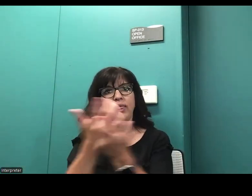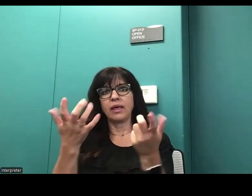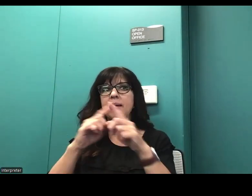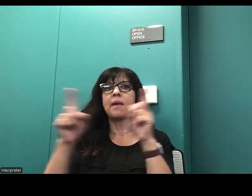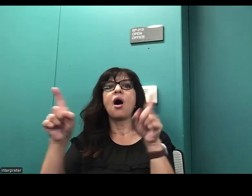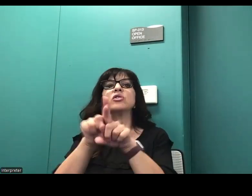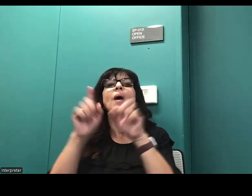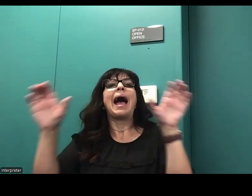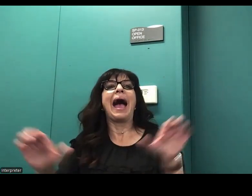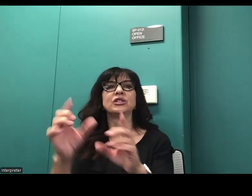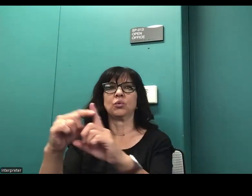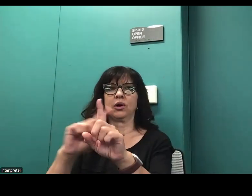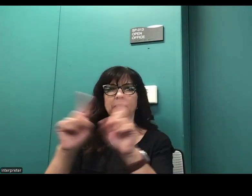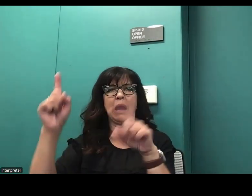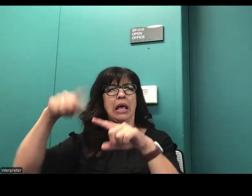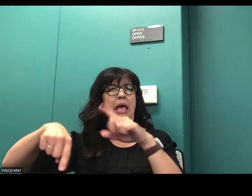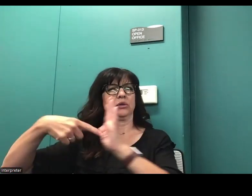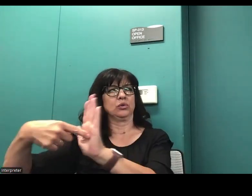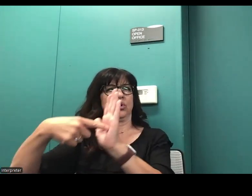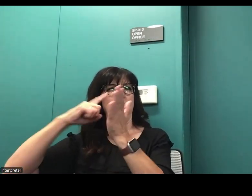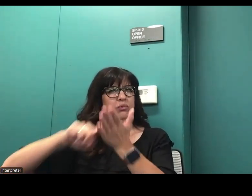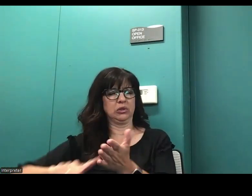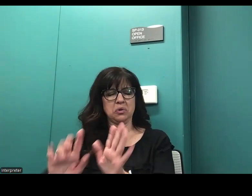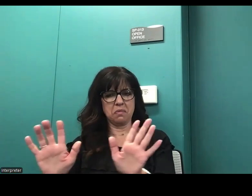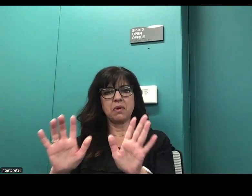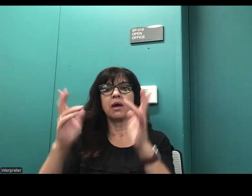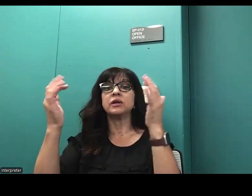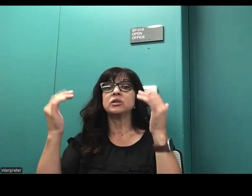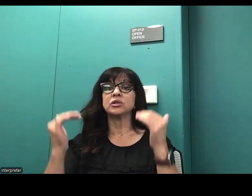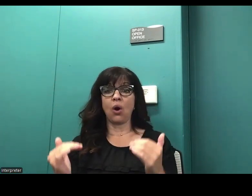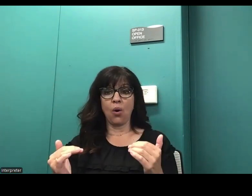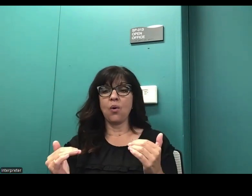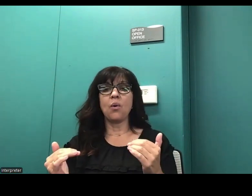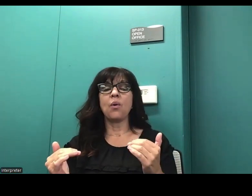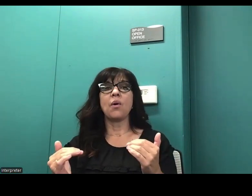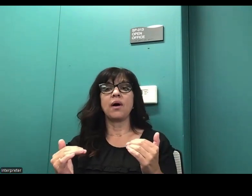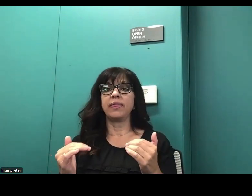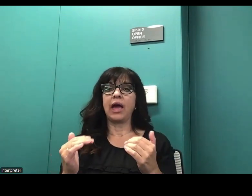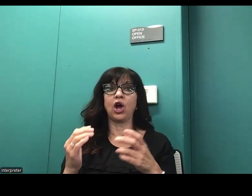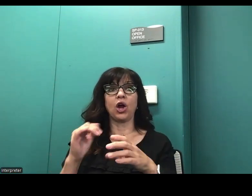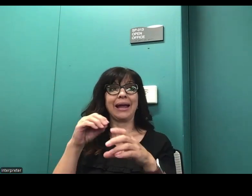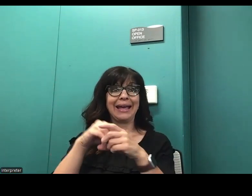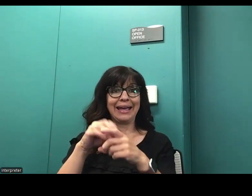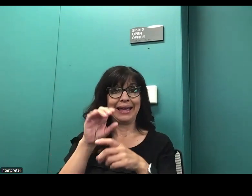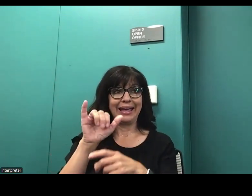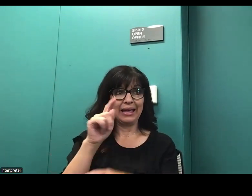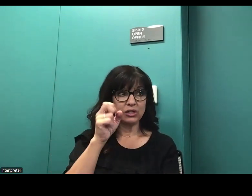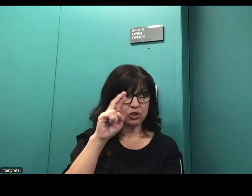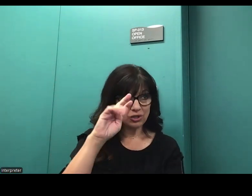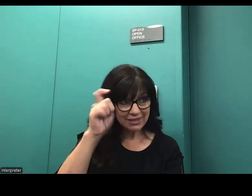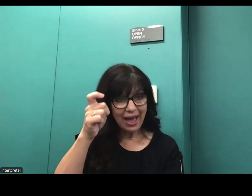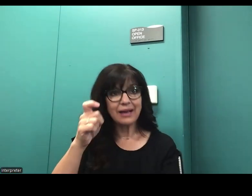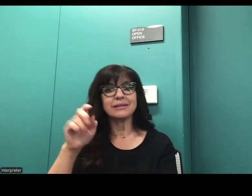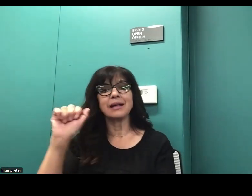action word, but I can't get into the research. And so there are intersex, asexual, agender. There's a lot of